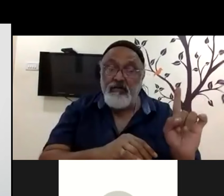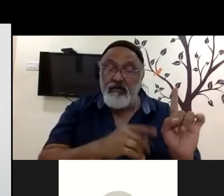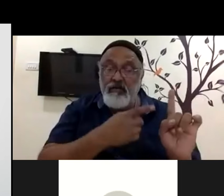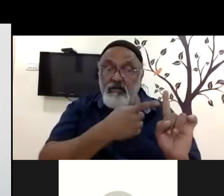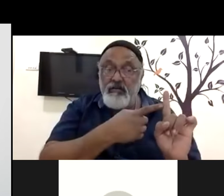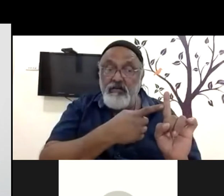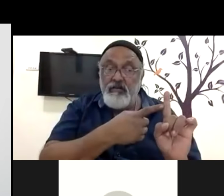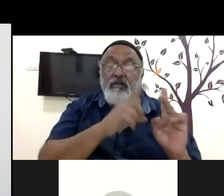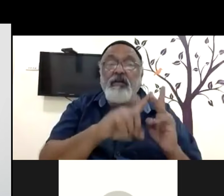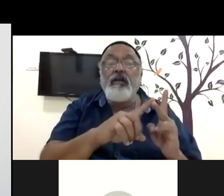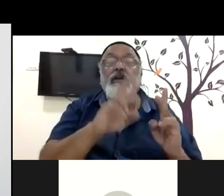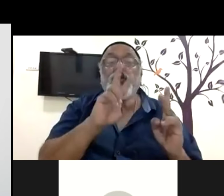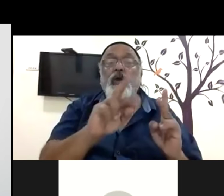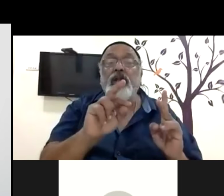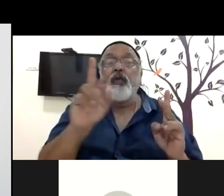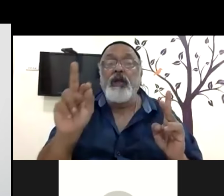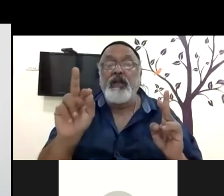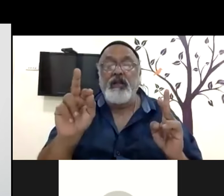in 2020. Okay,